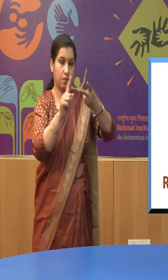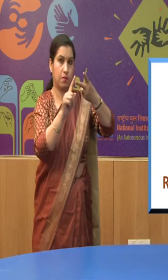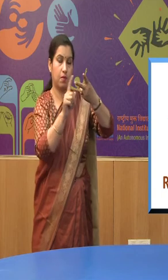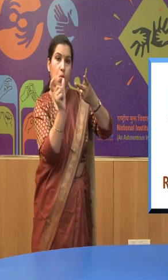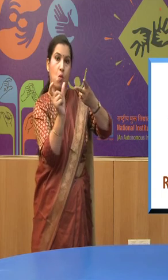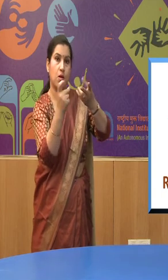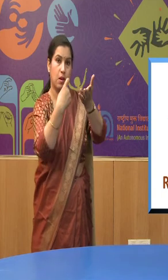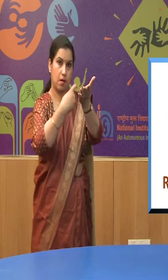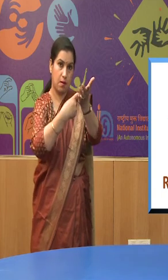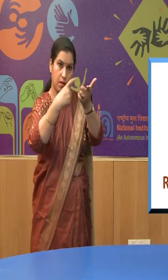Reformation movement.